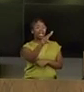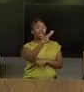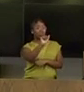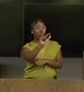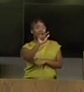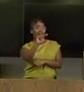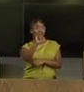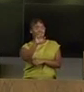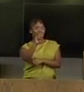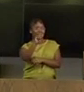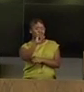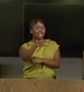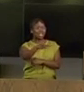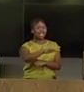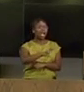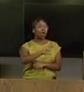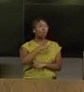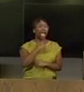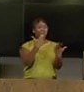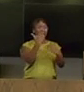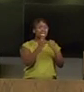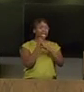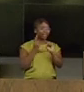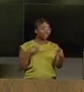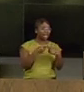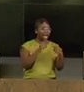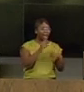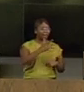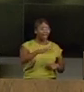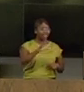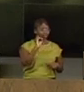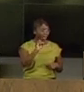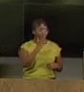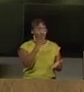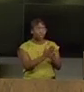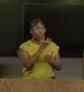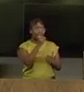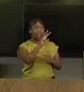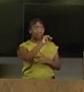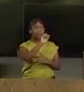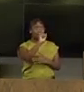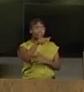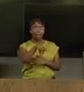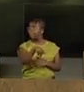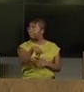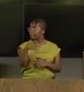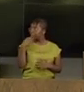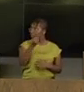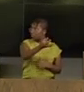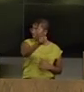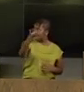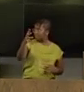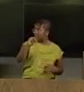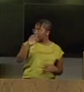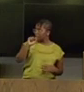But I don't know if the gentleman who asked that question has got this map. I ask that this map be circulated to everybody.